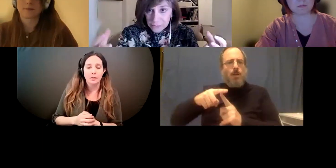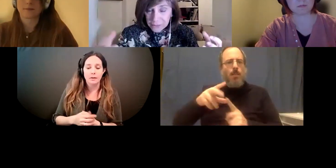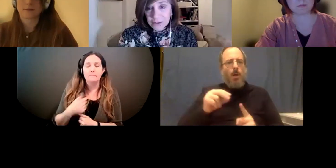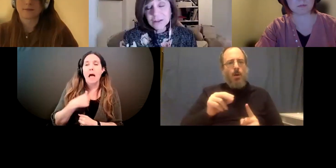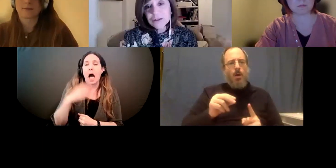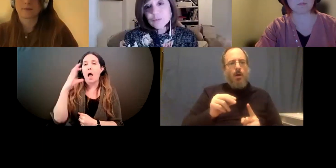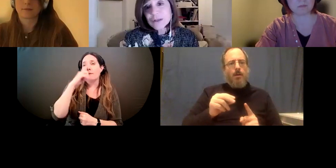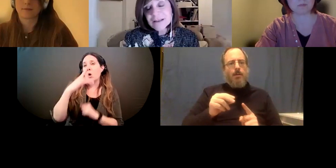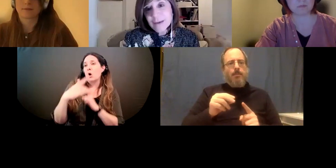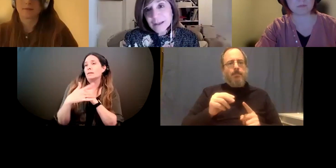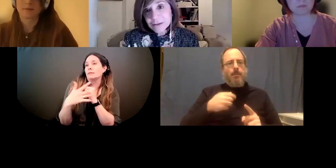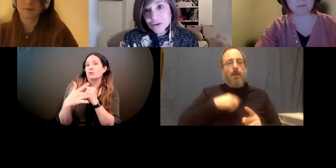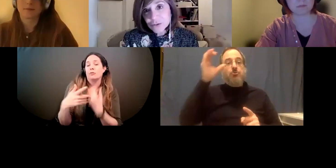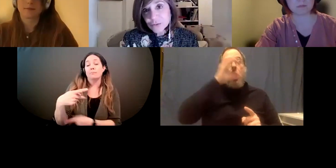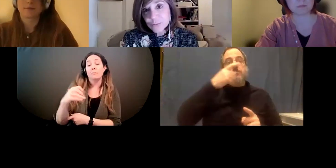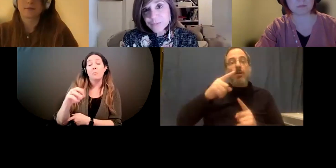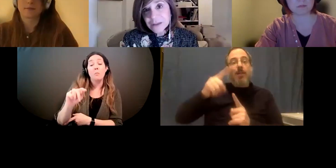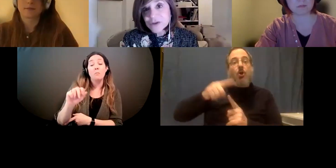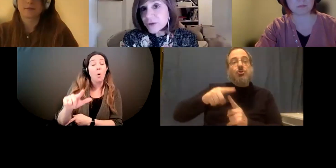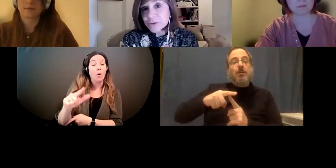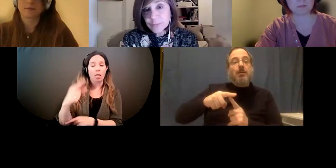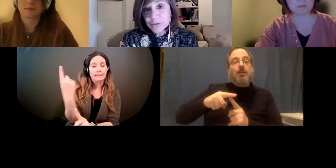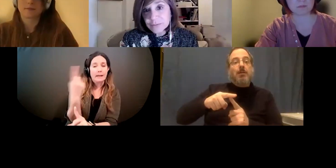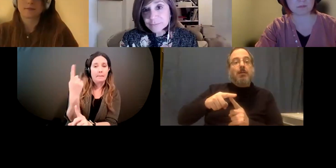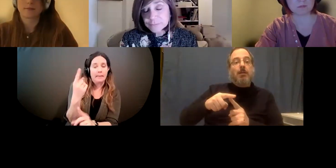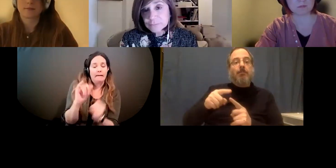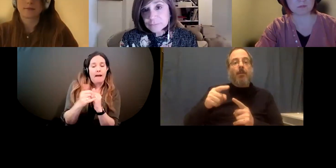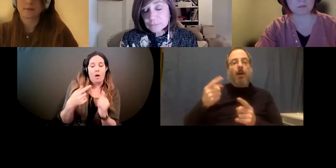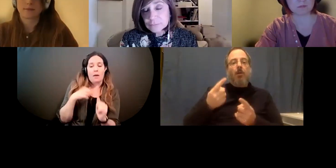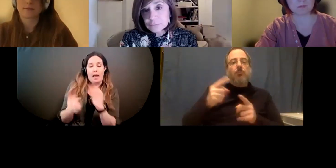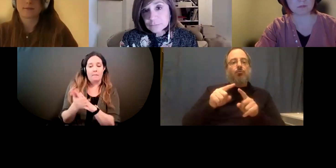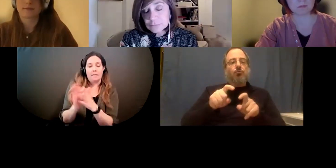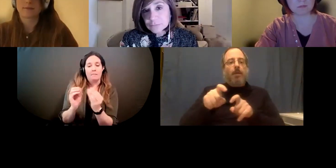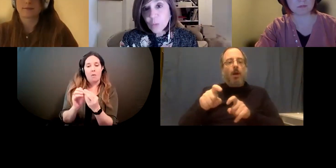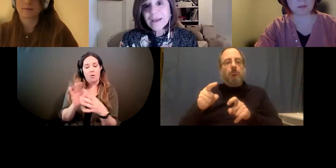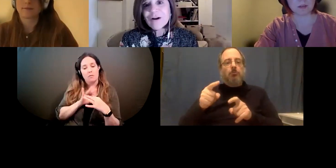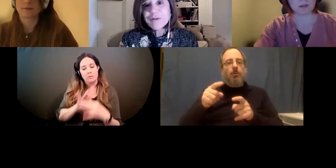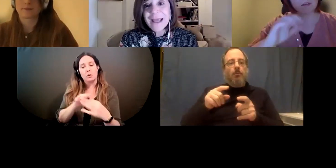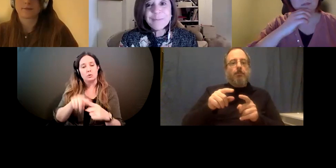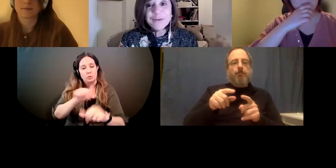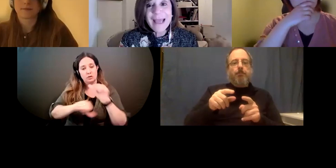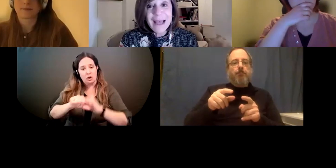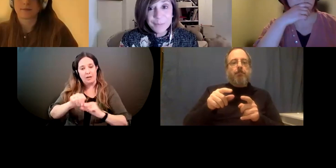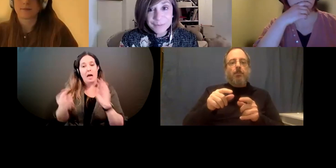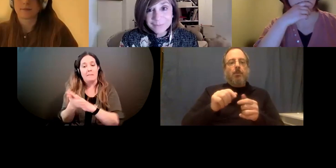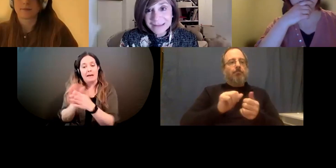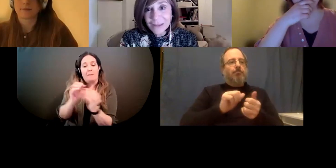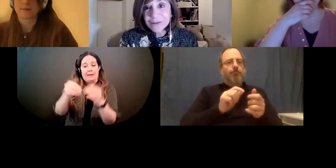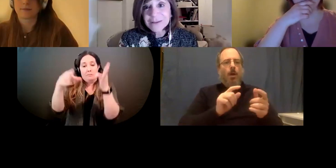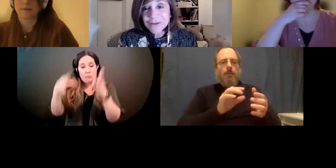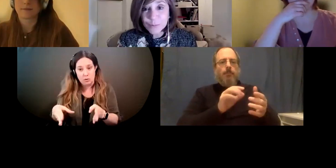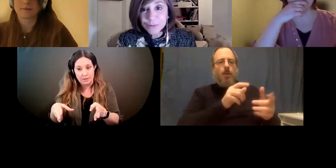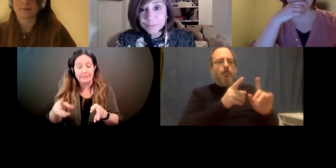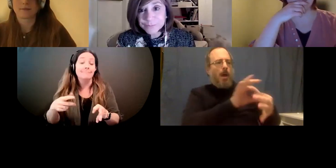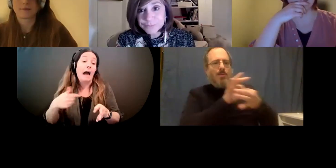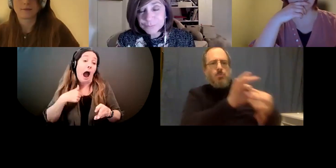portal to bring us back to each other in person. We are the empathy app, is how I